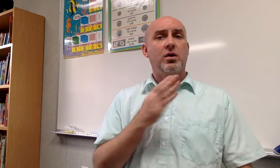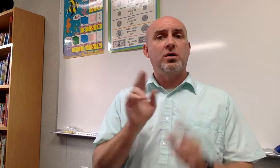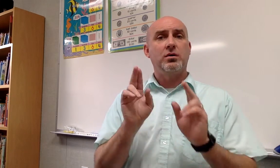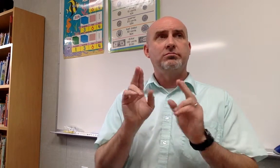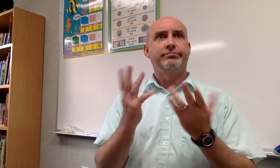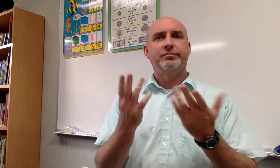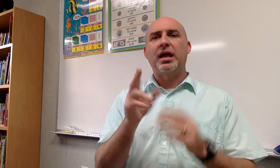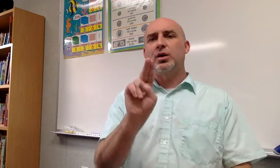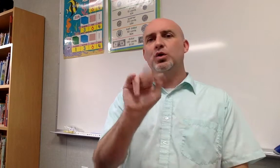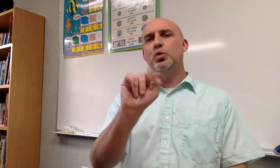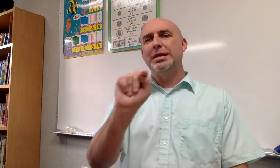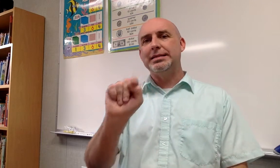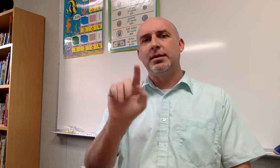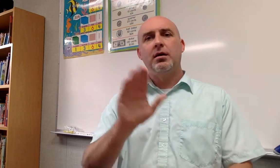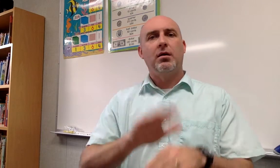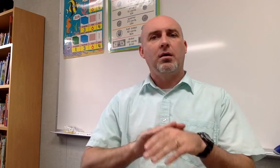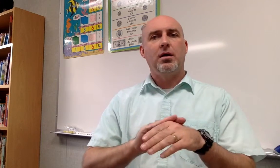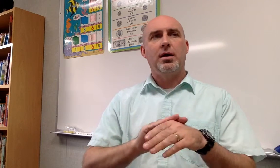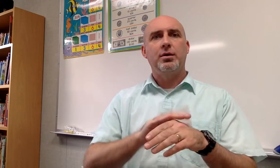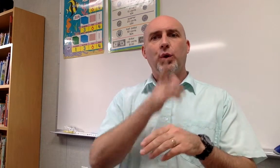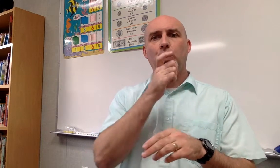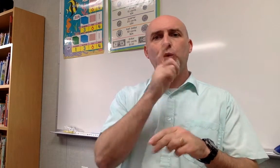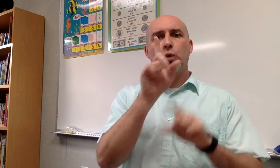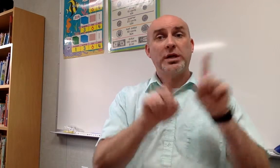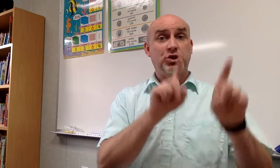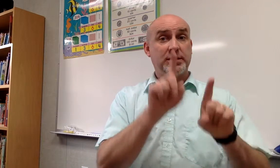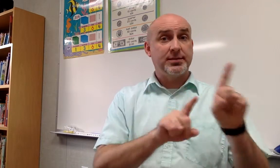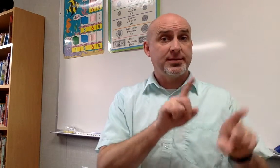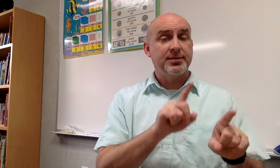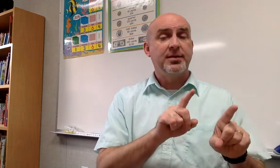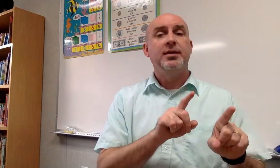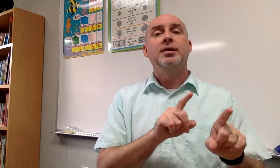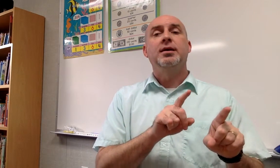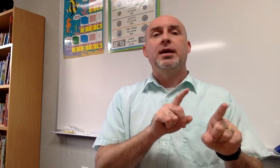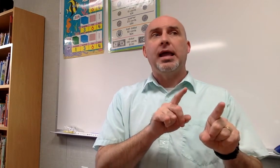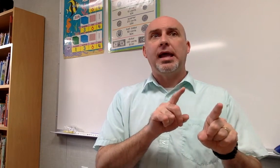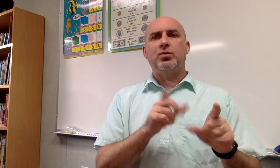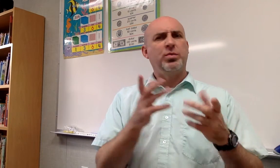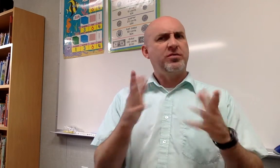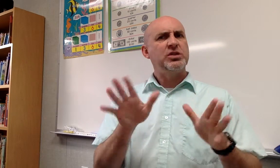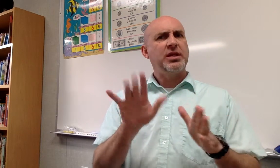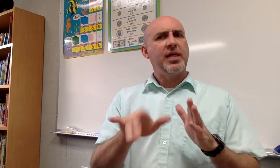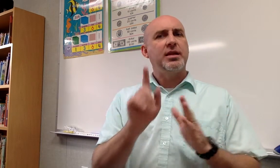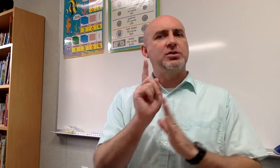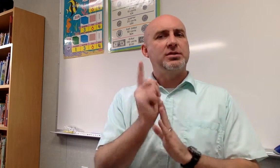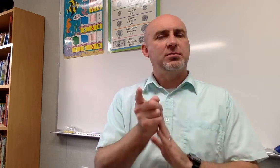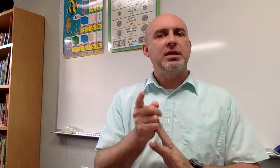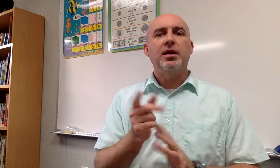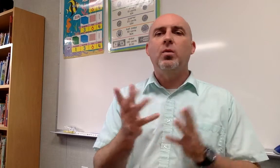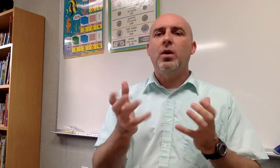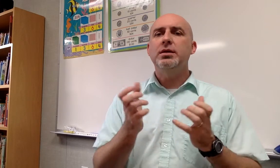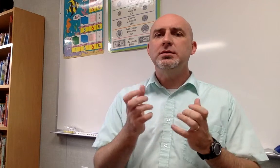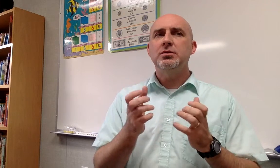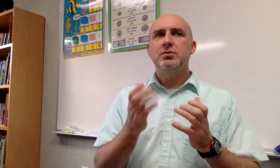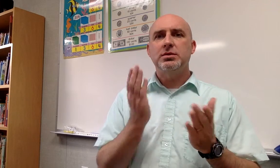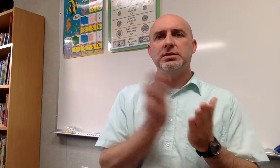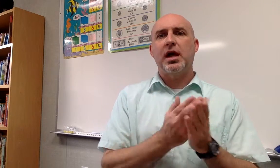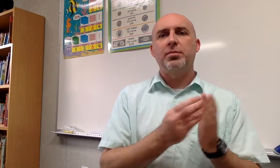our unit on who questions, and we'll be finishing that in just a minute. I wanted to stop kind of